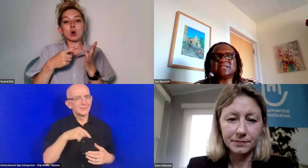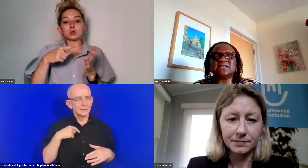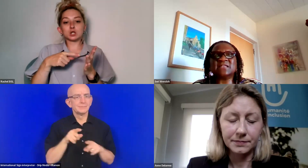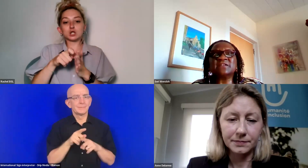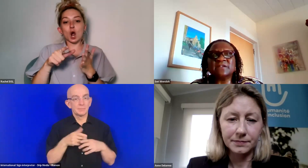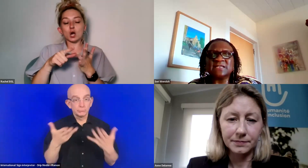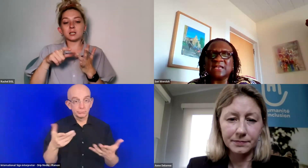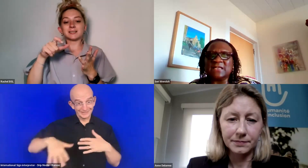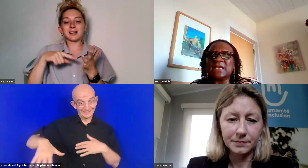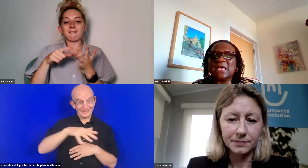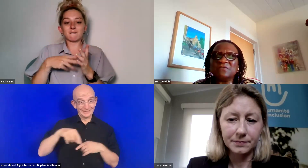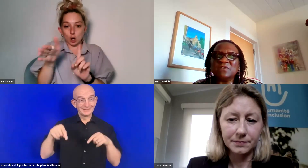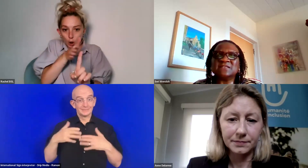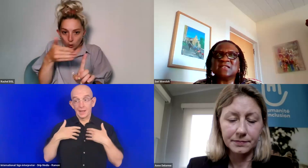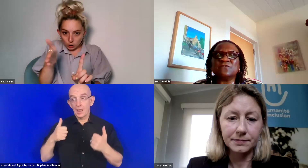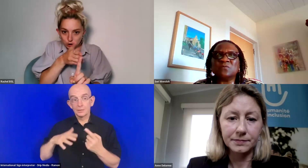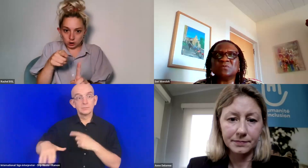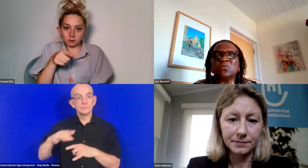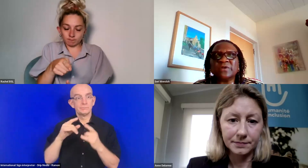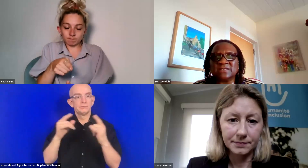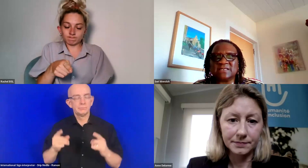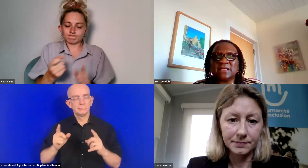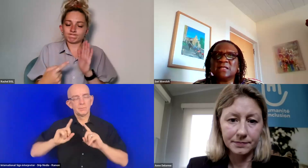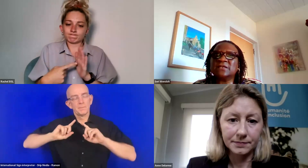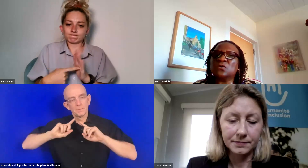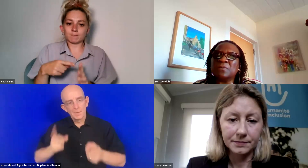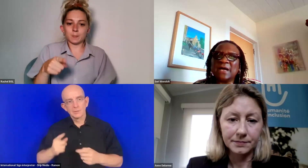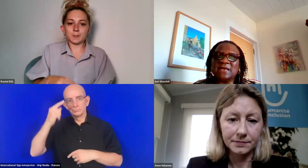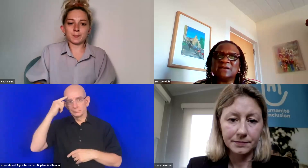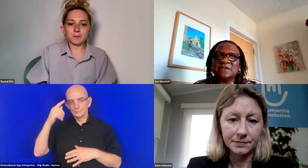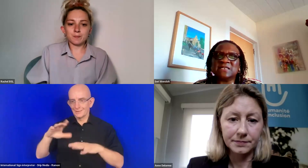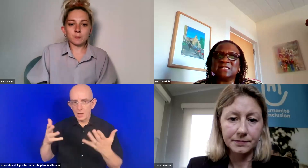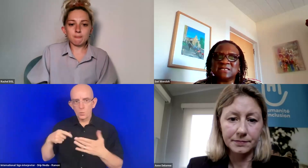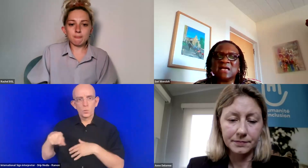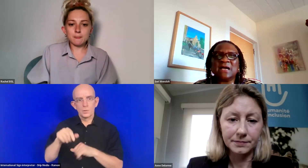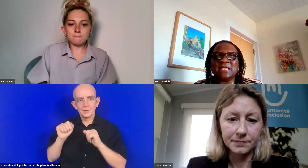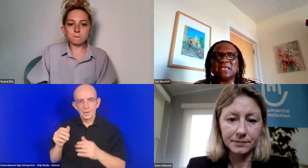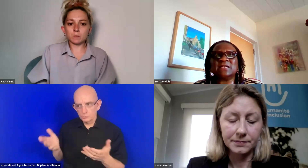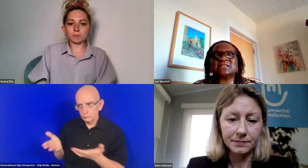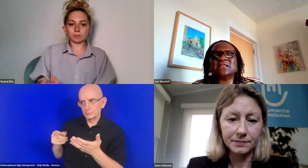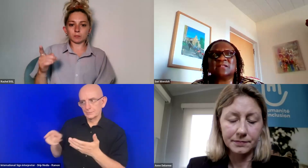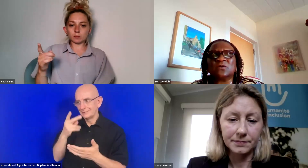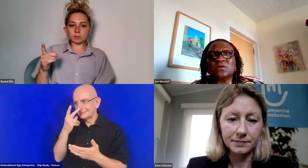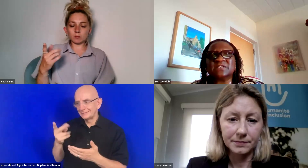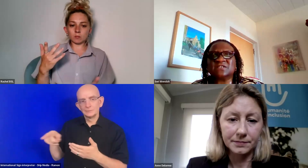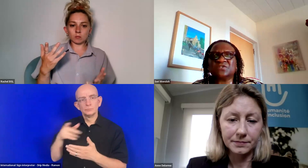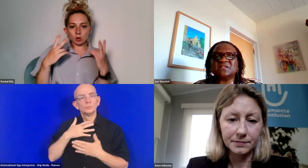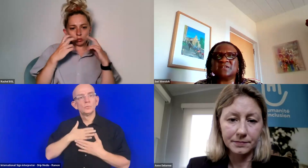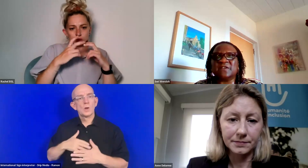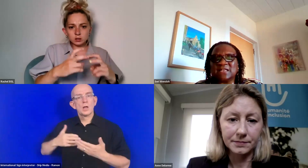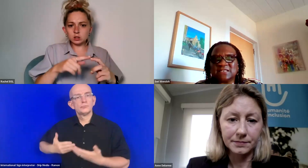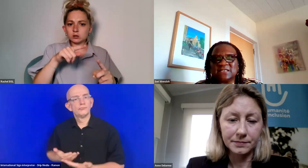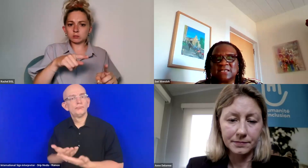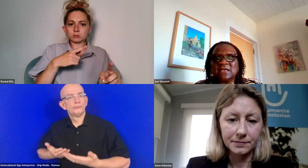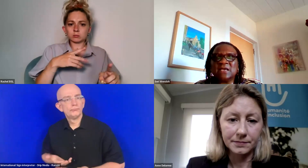In health settings, increasingly, evidence-informed models that combine research, i.e. understanding the context,